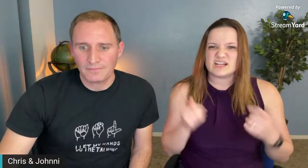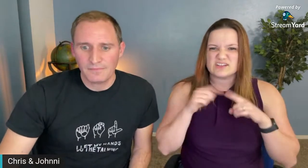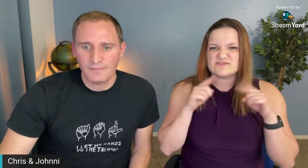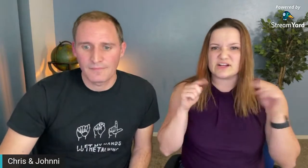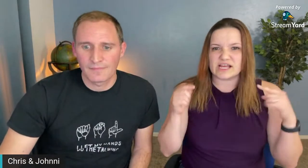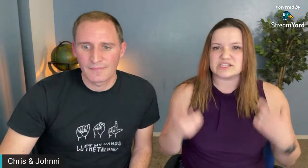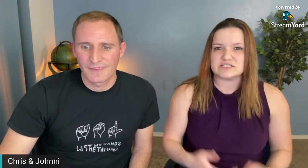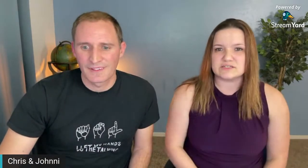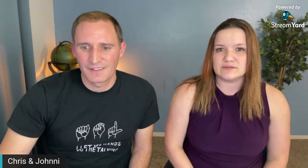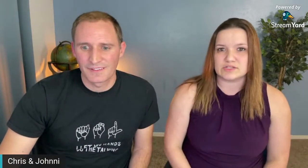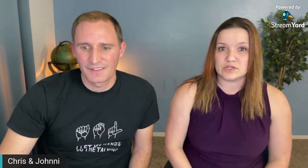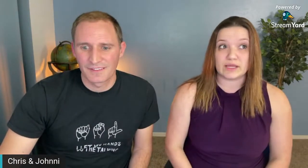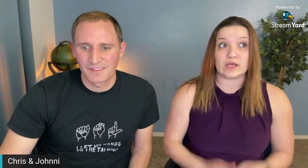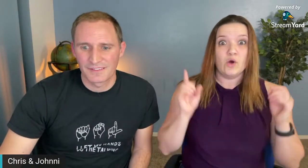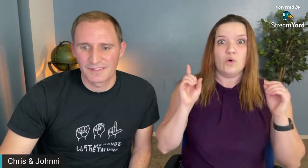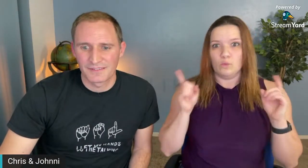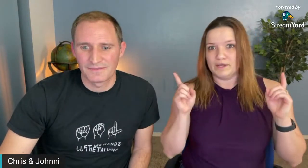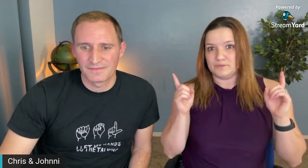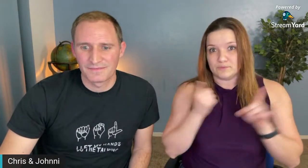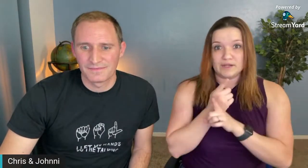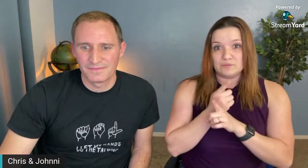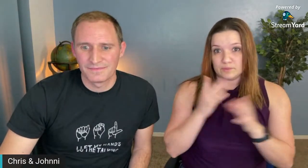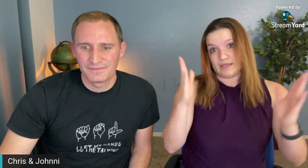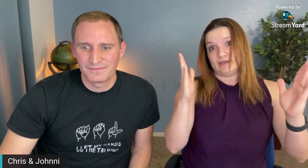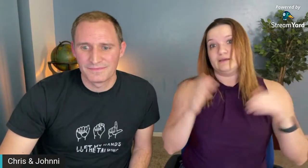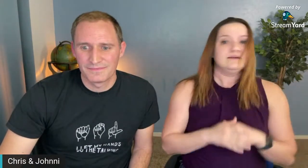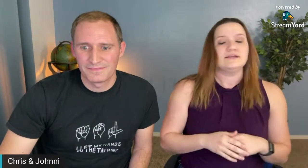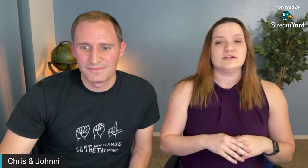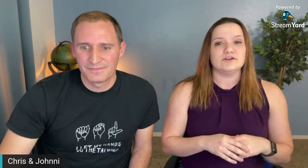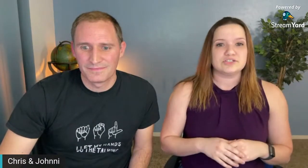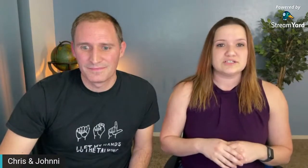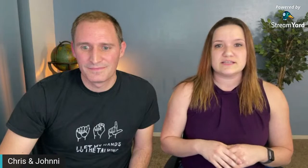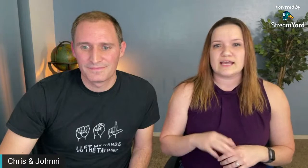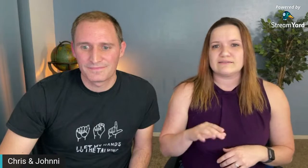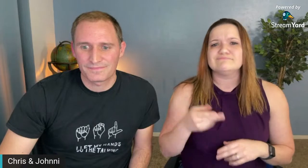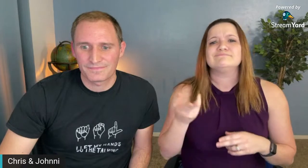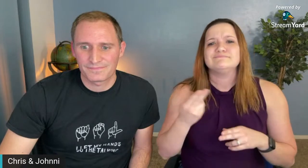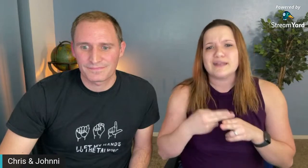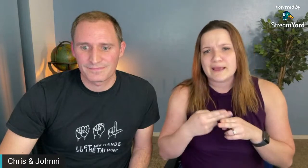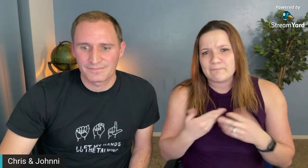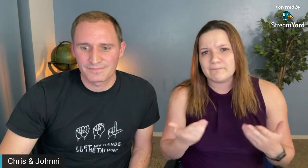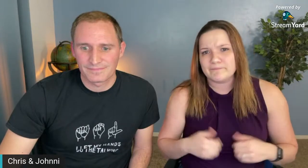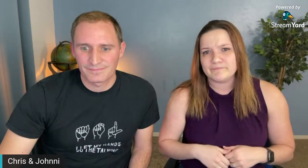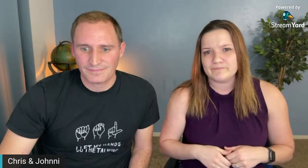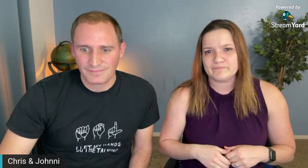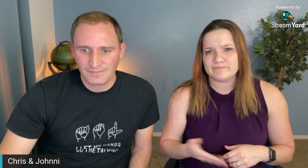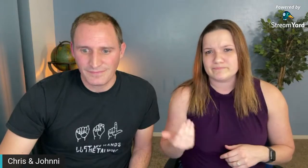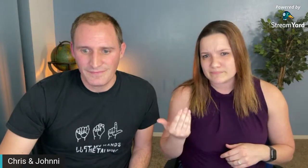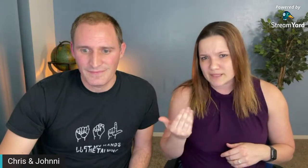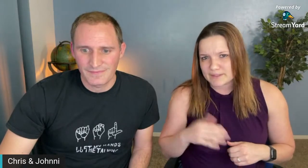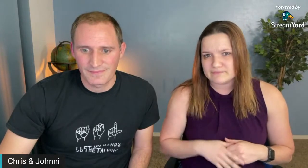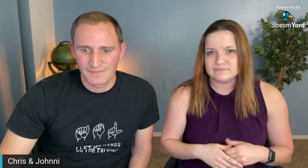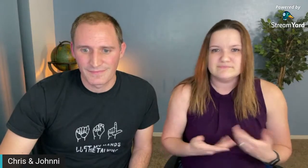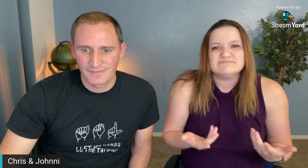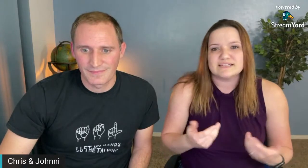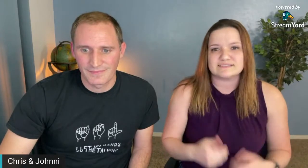There's variations to it. There's no like one right way. It's just like name. Come on, things like